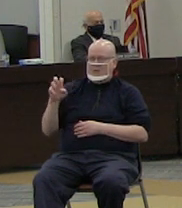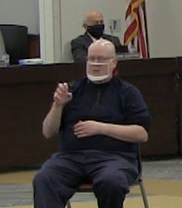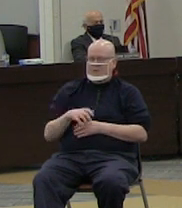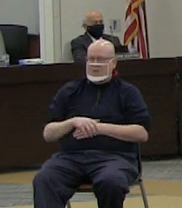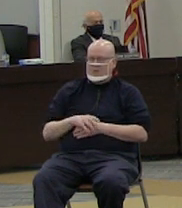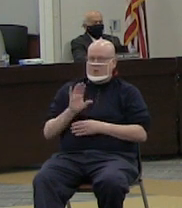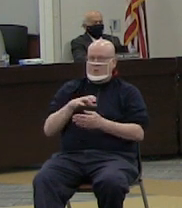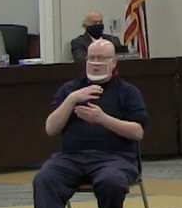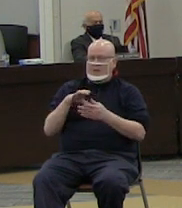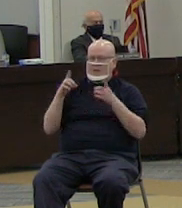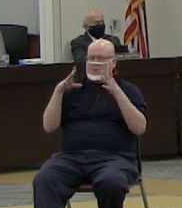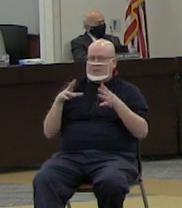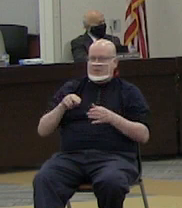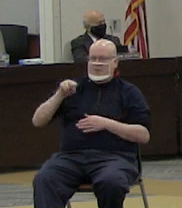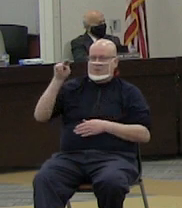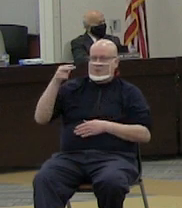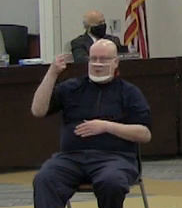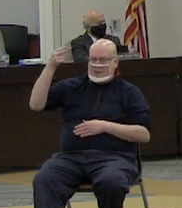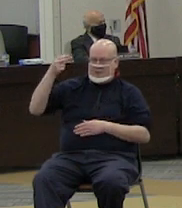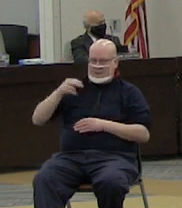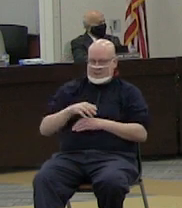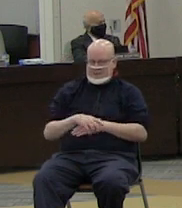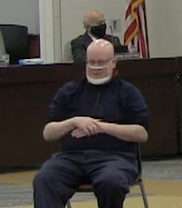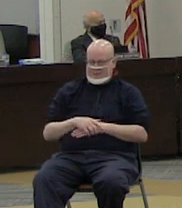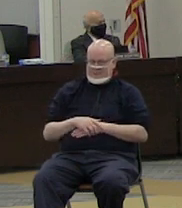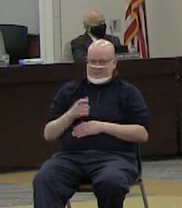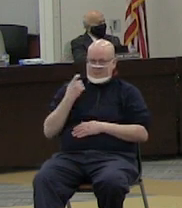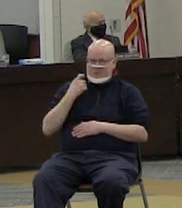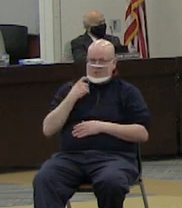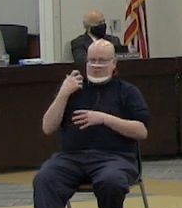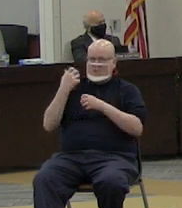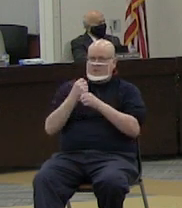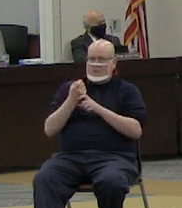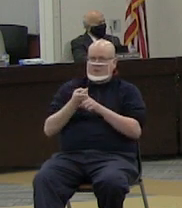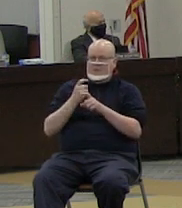North High, who just received the